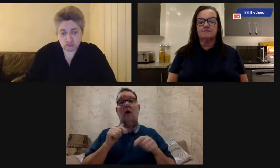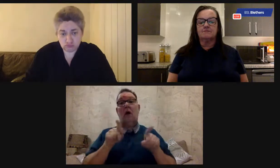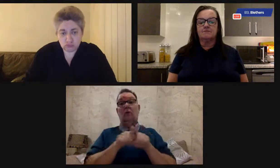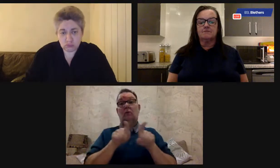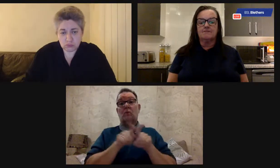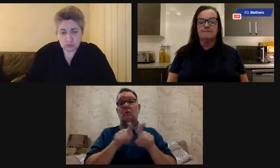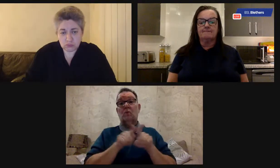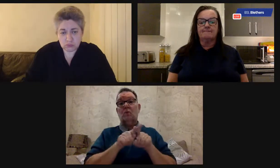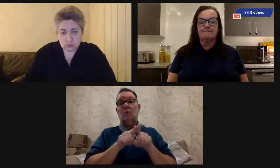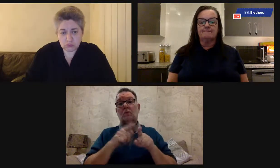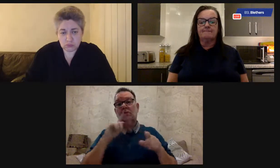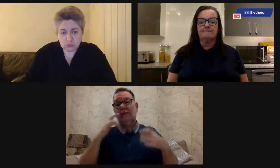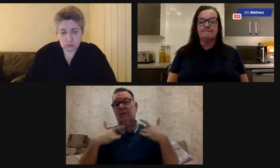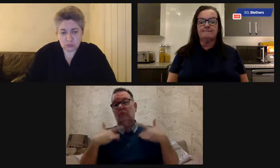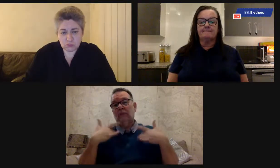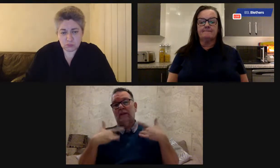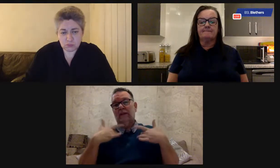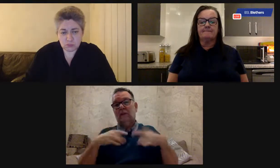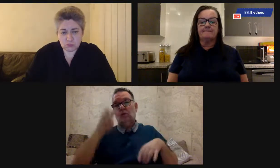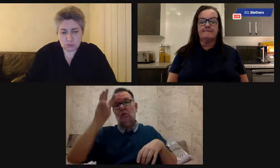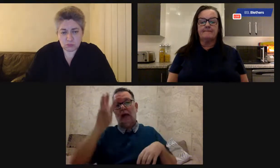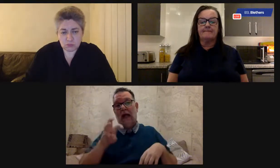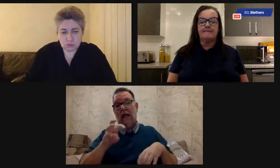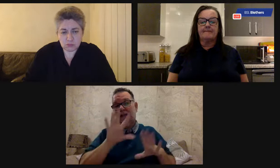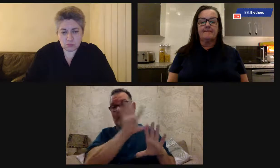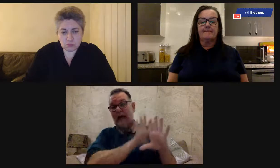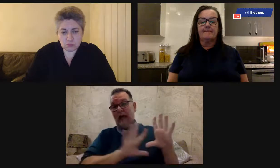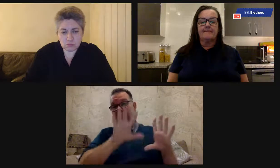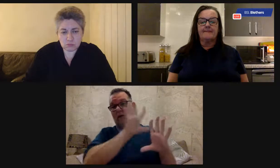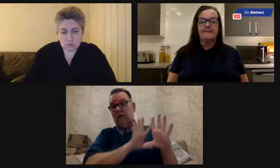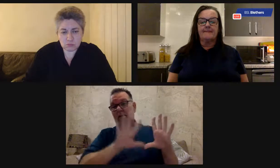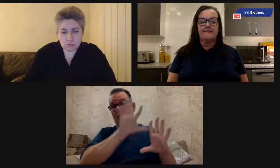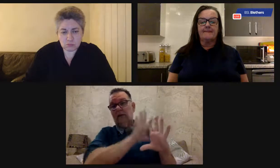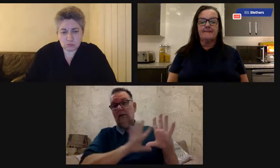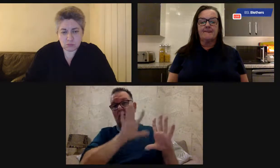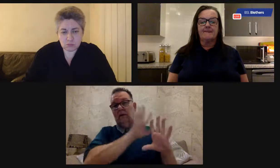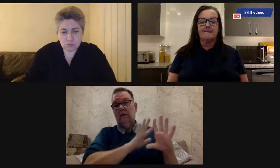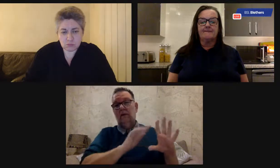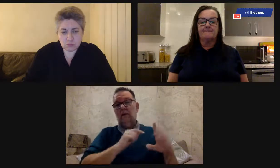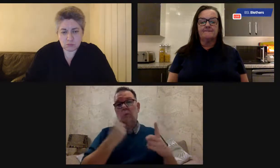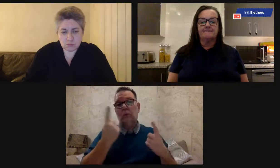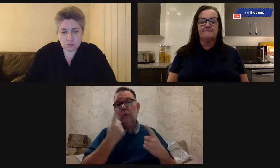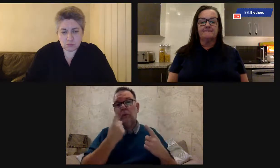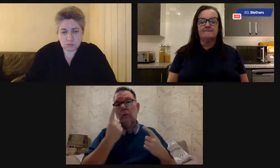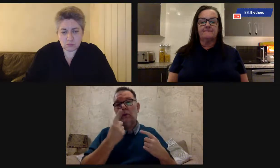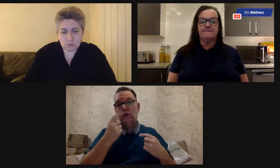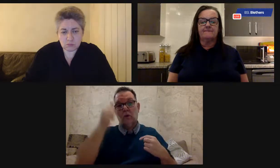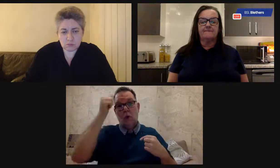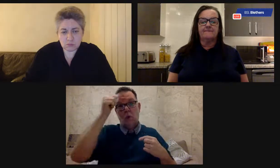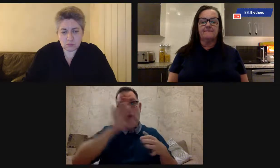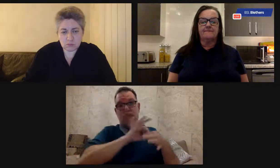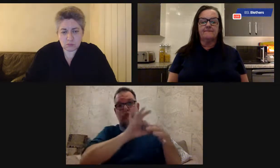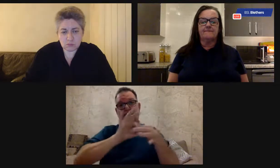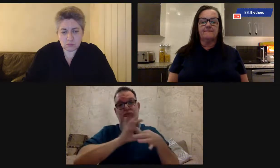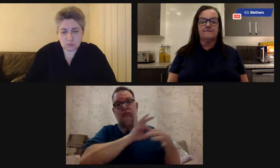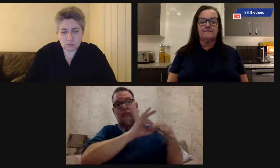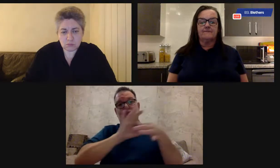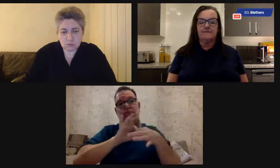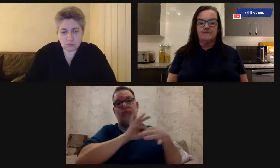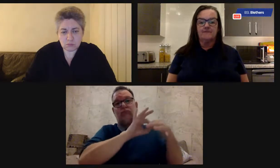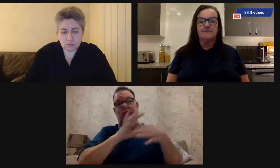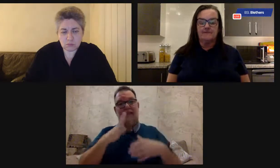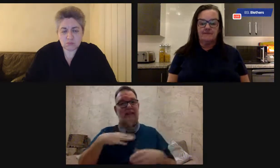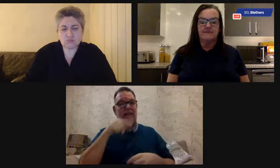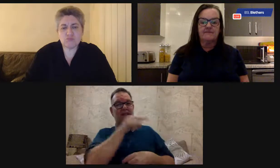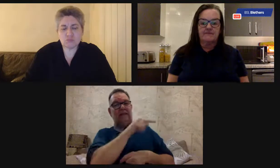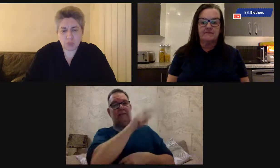of volunteers, and we'd be delighted to have volunteers. And I think it would be good if we could have some volunteers